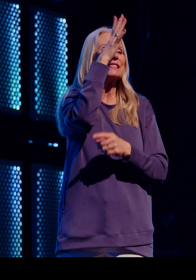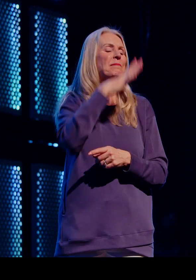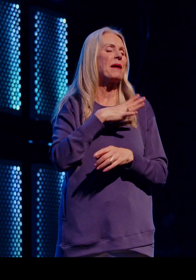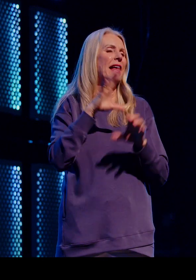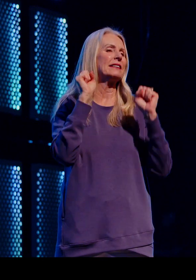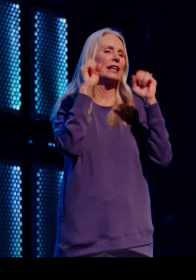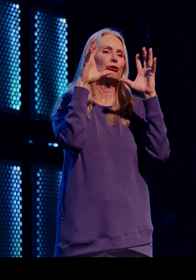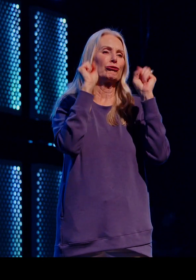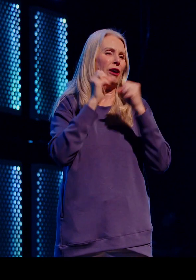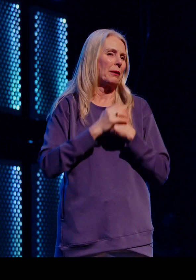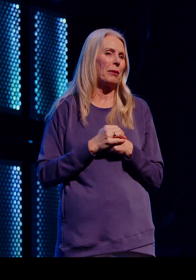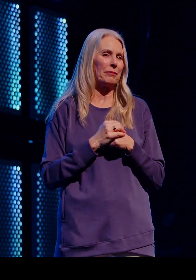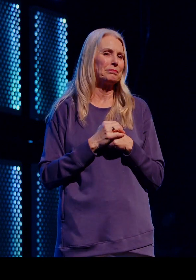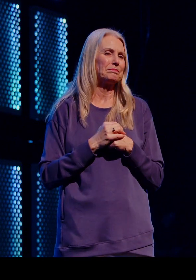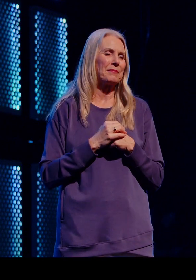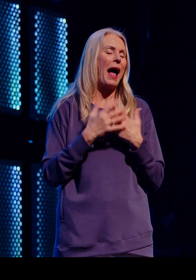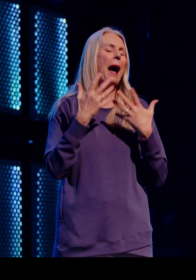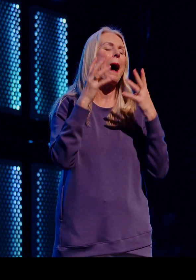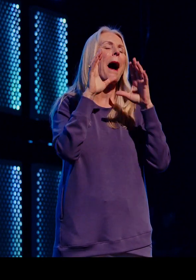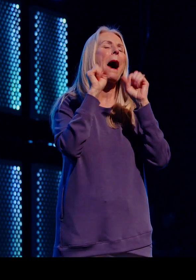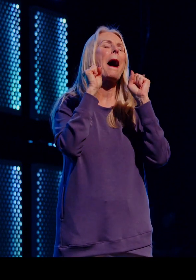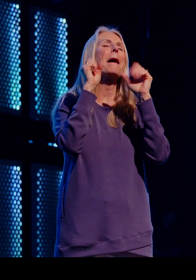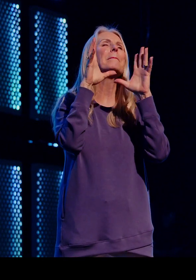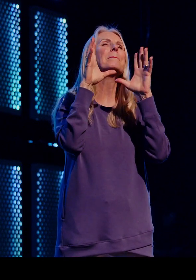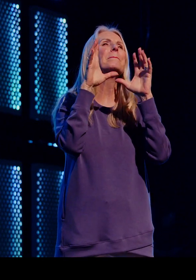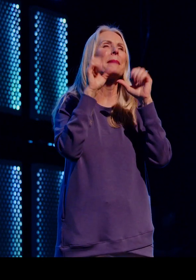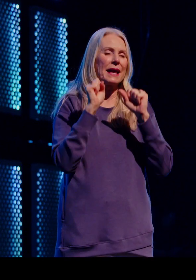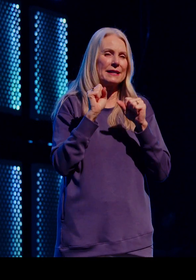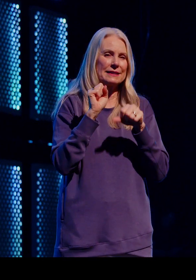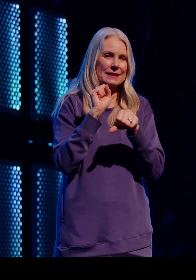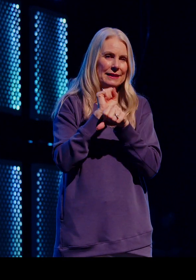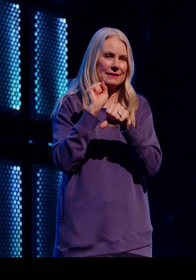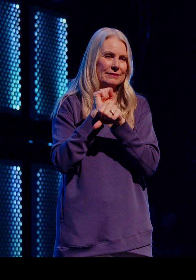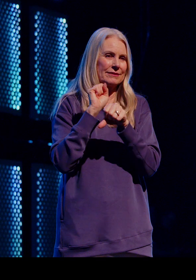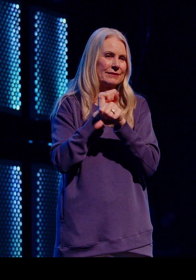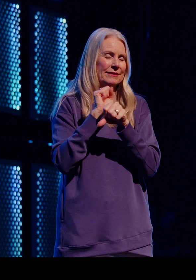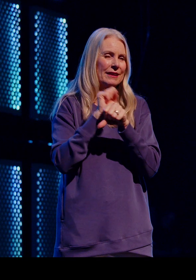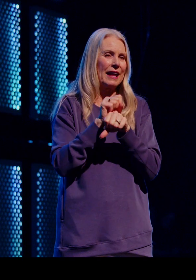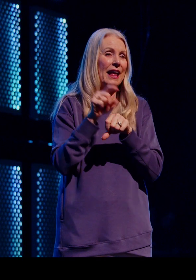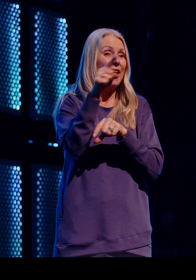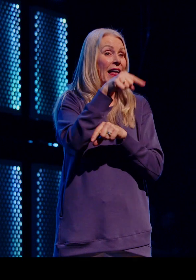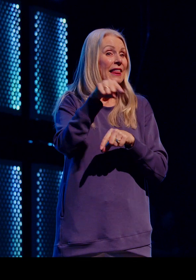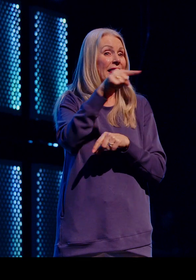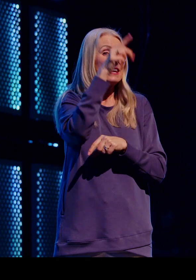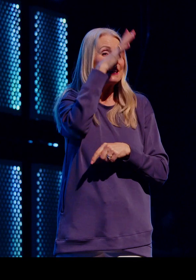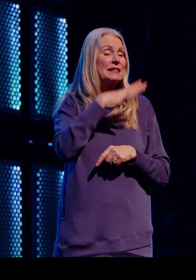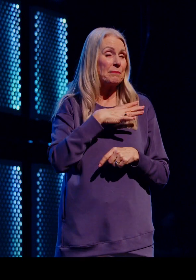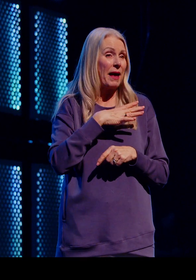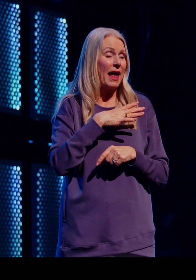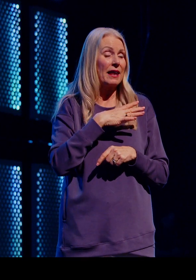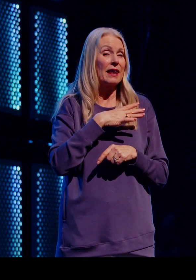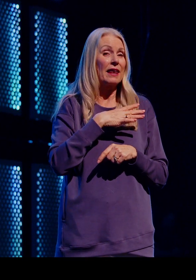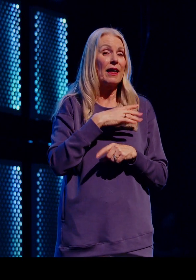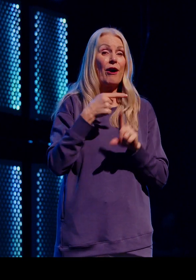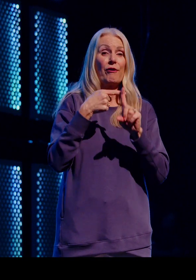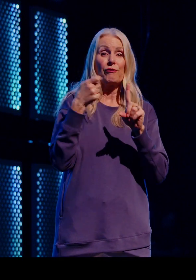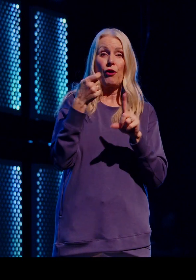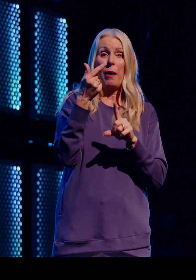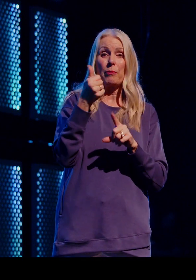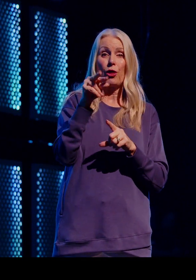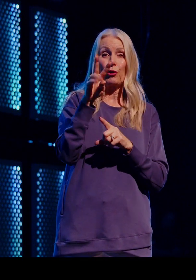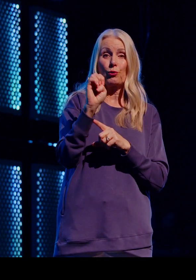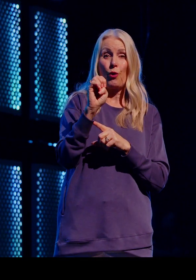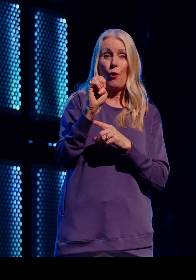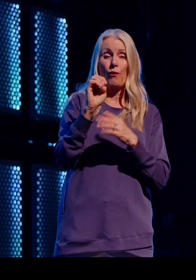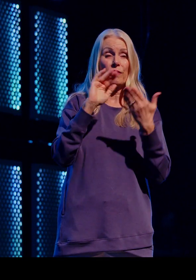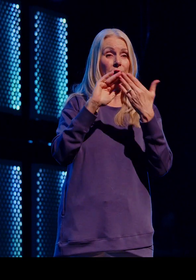men did an amazing job. These men of the Grove Community